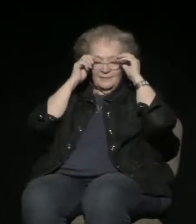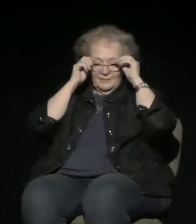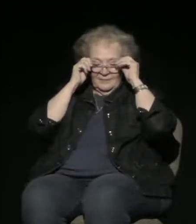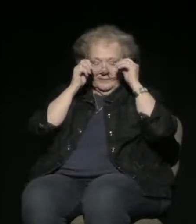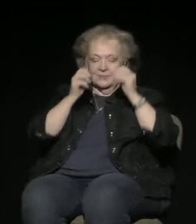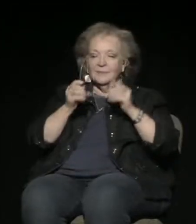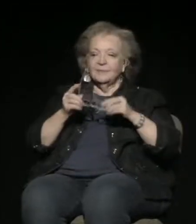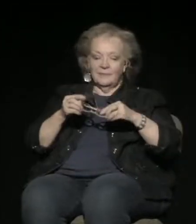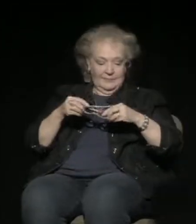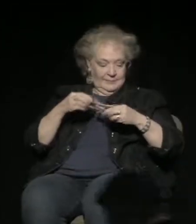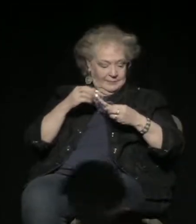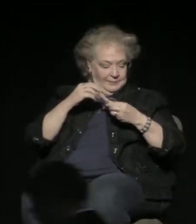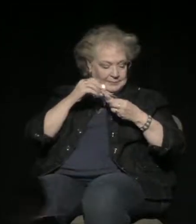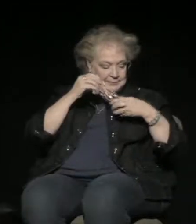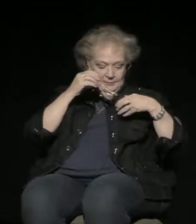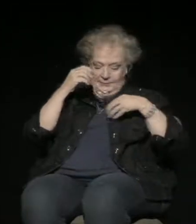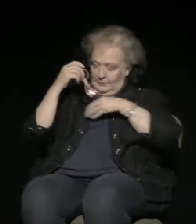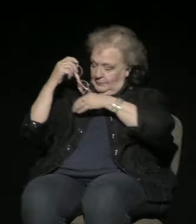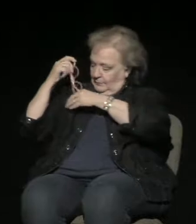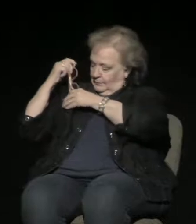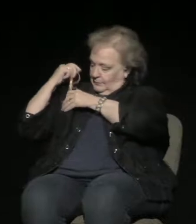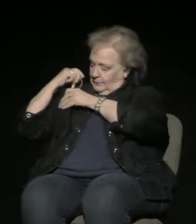Let's stand And continue To worship together